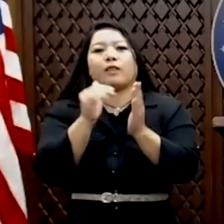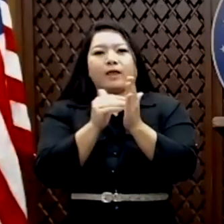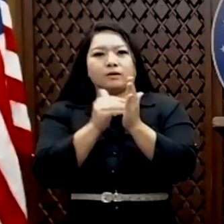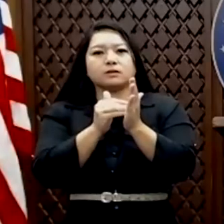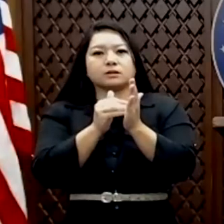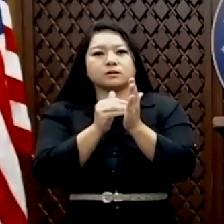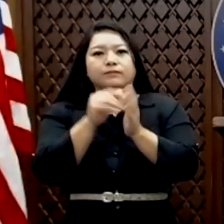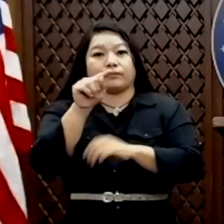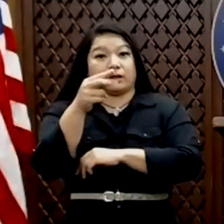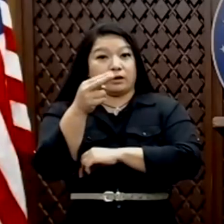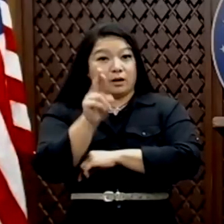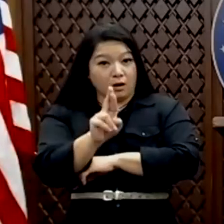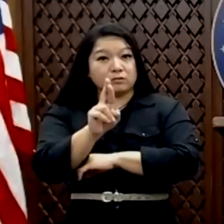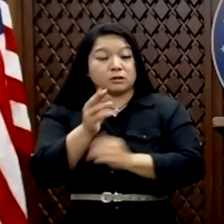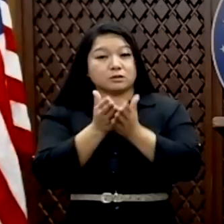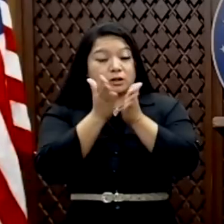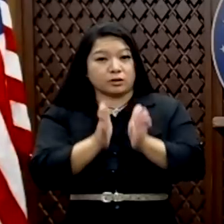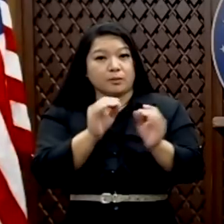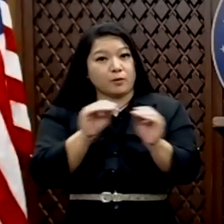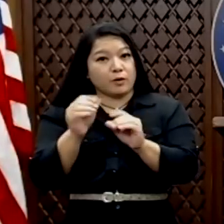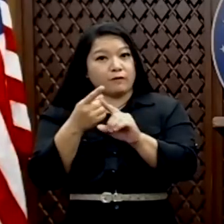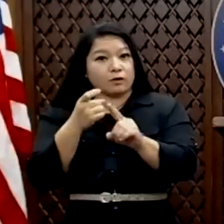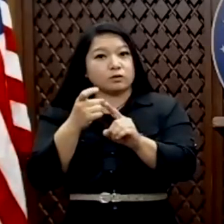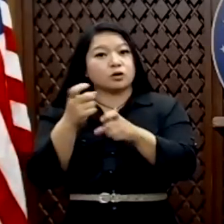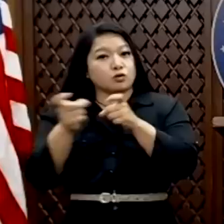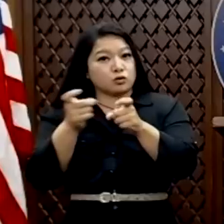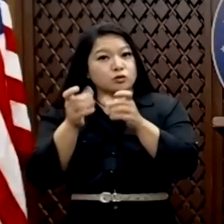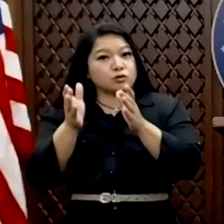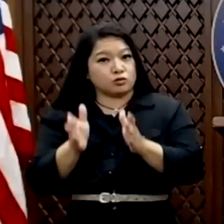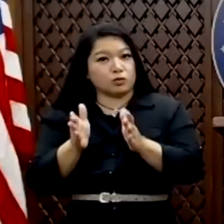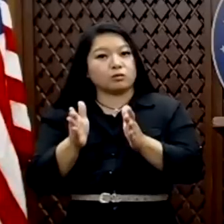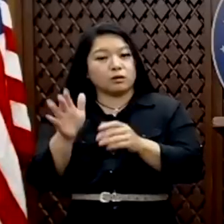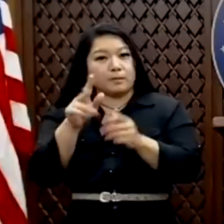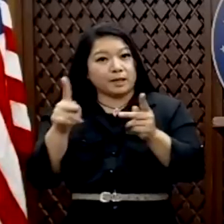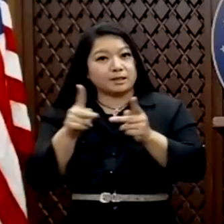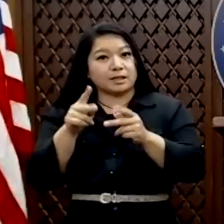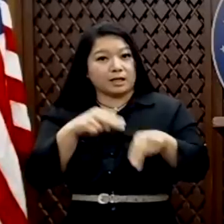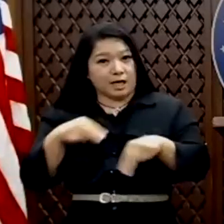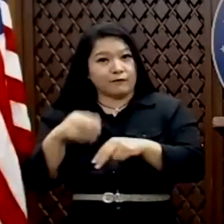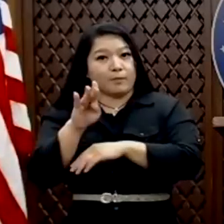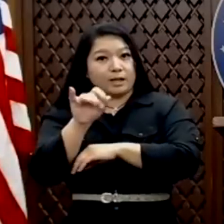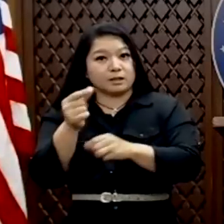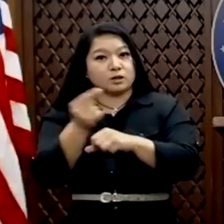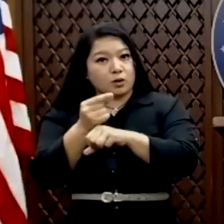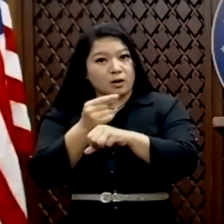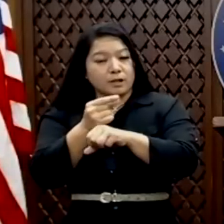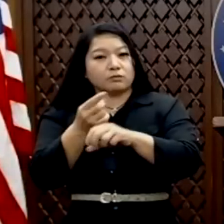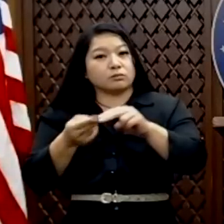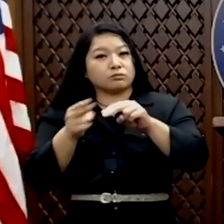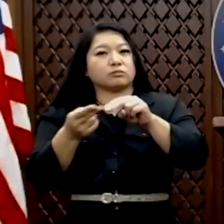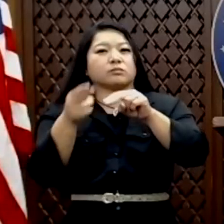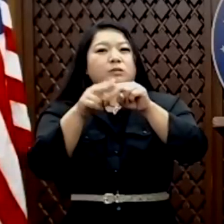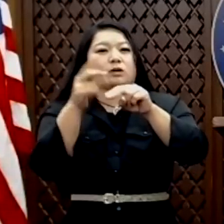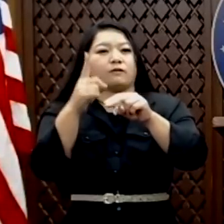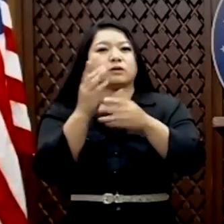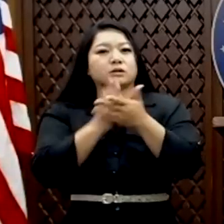been moved from the ship and are currently in controlled locations on Naval Base Guam. We expect this number to grow in the coming days as we seek to